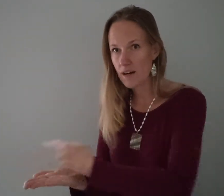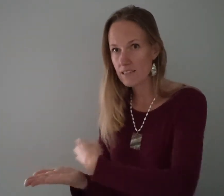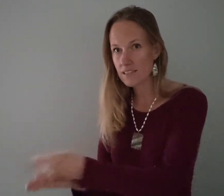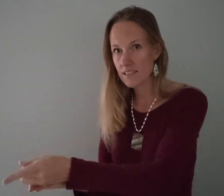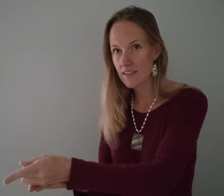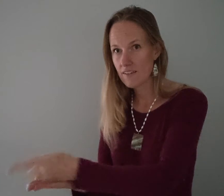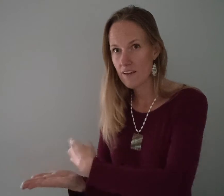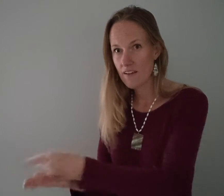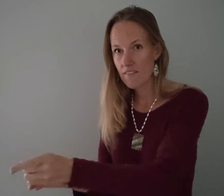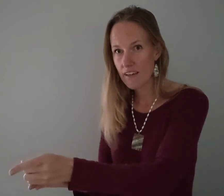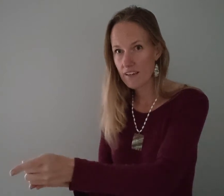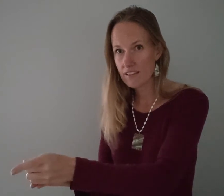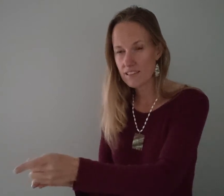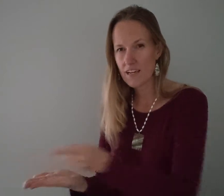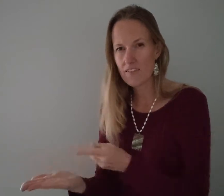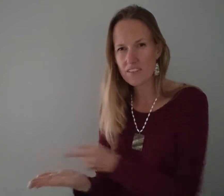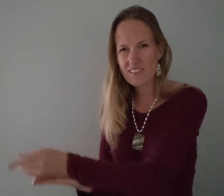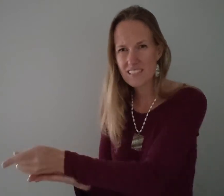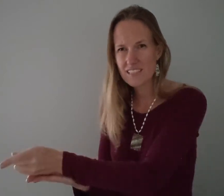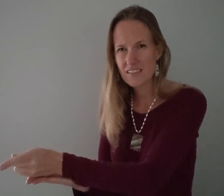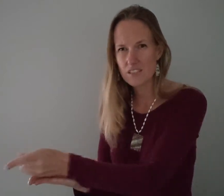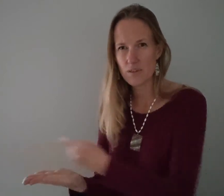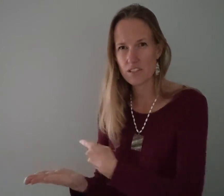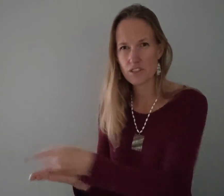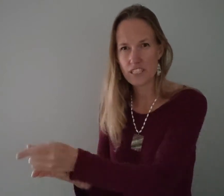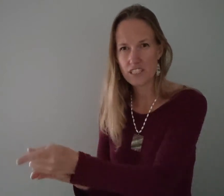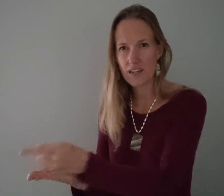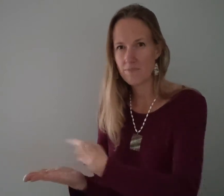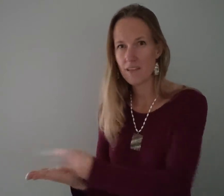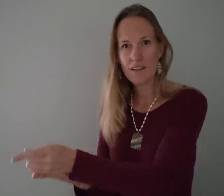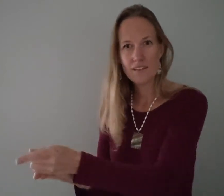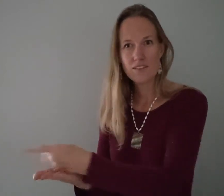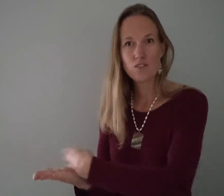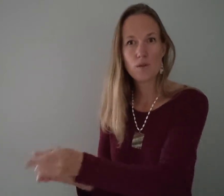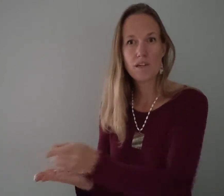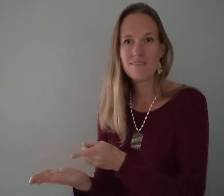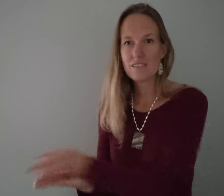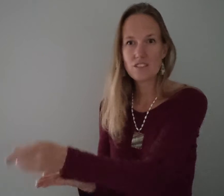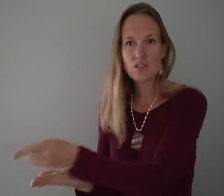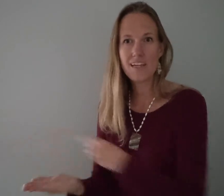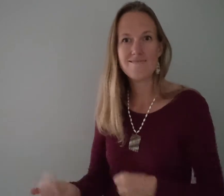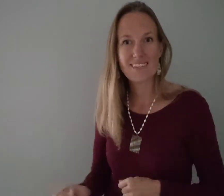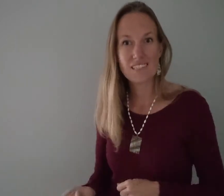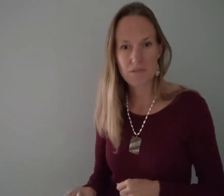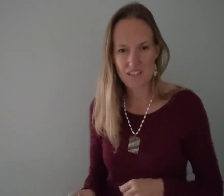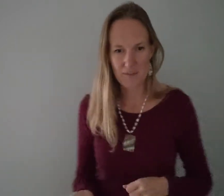across. Failures. I've also seen it done just with a straight shot. So sweep it straight, it's up to you,